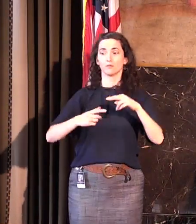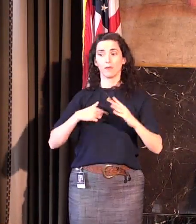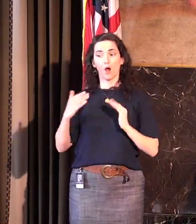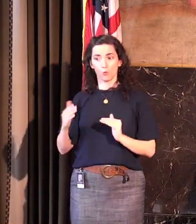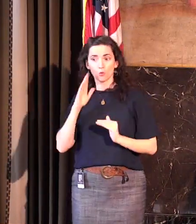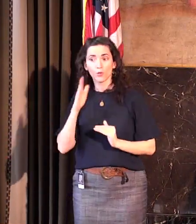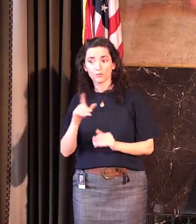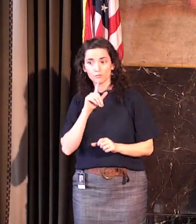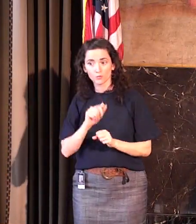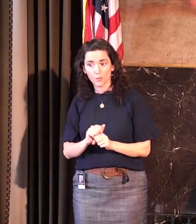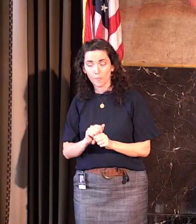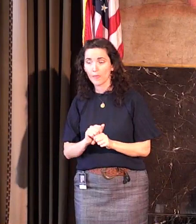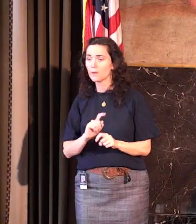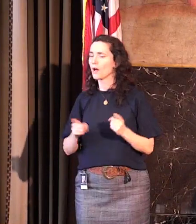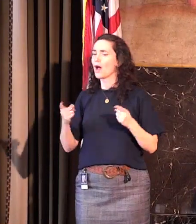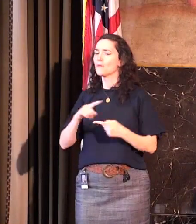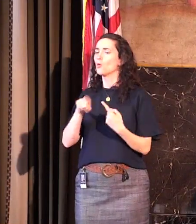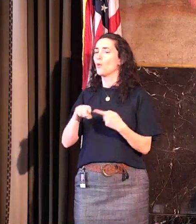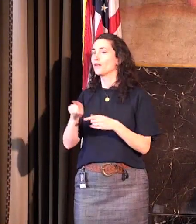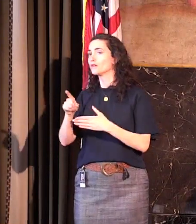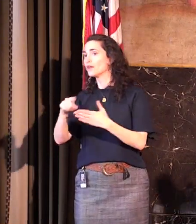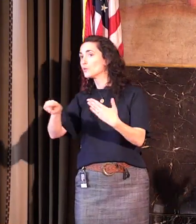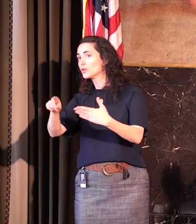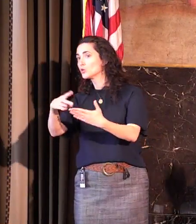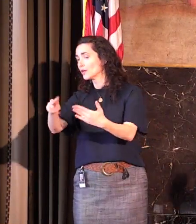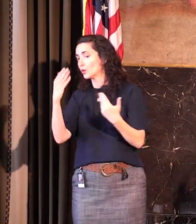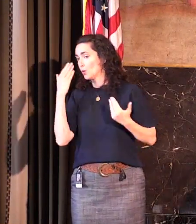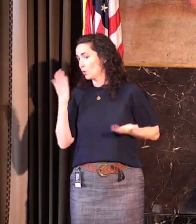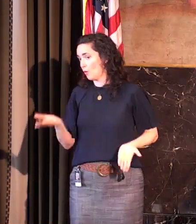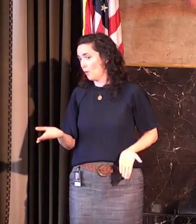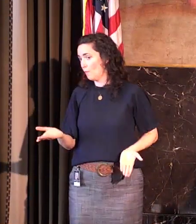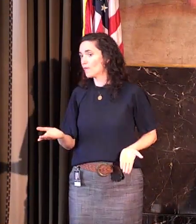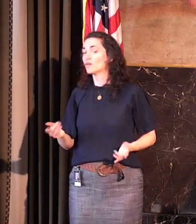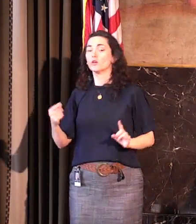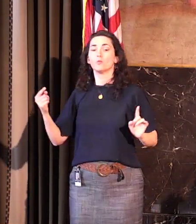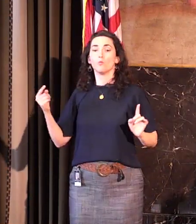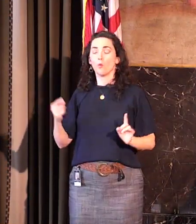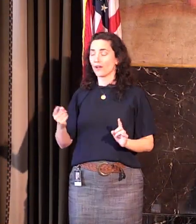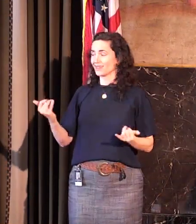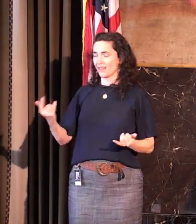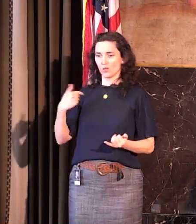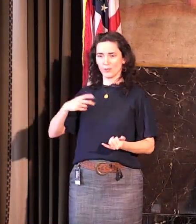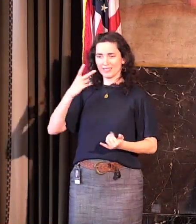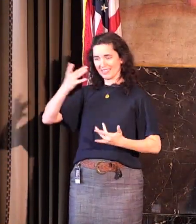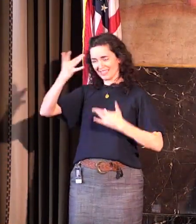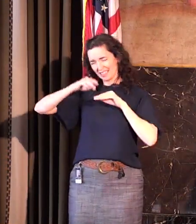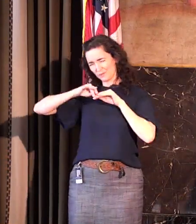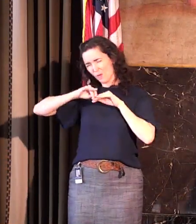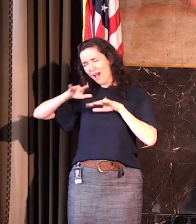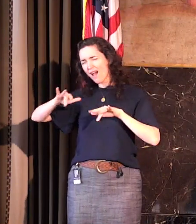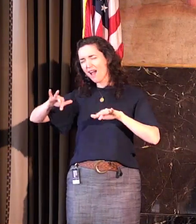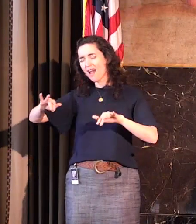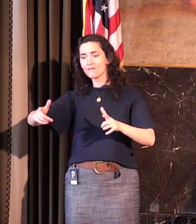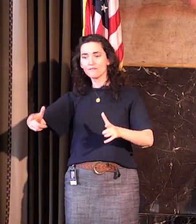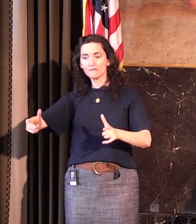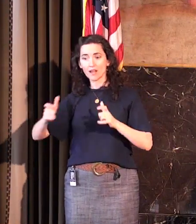But whether it happens in a week or 2 weeks, so long as we are seeing the level of transmission, the level of disease burden that we're talking